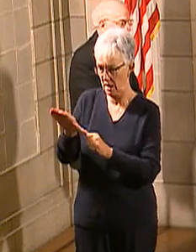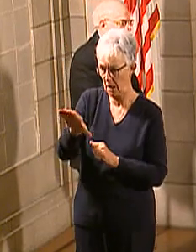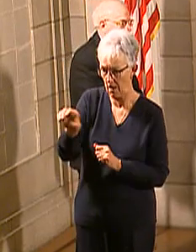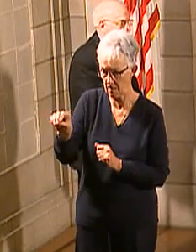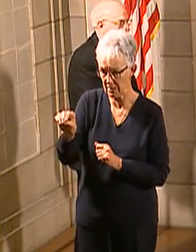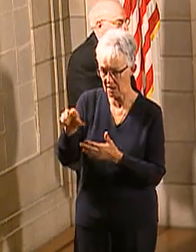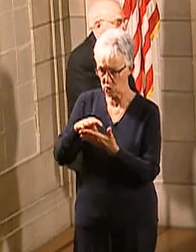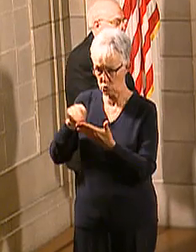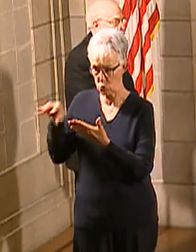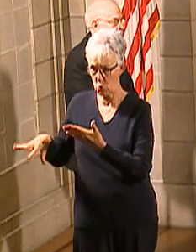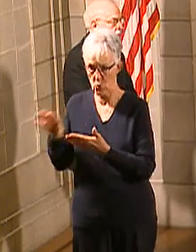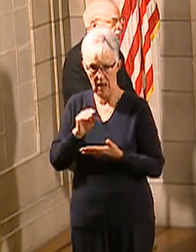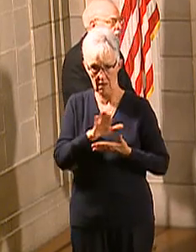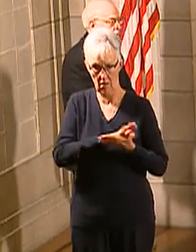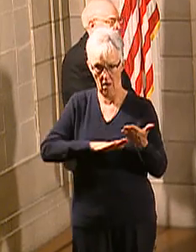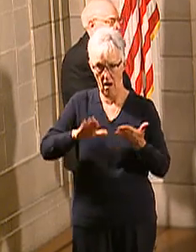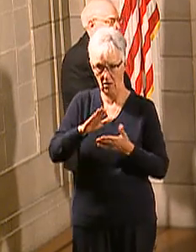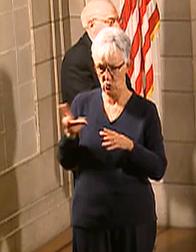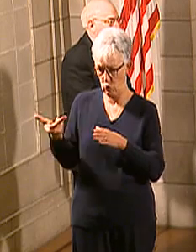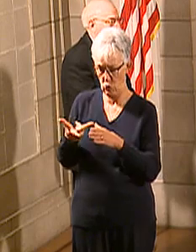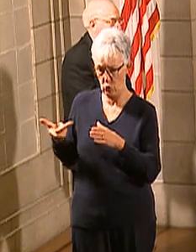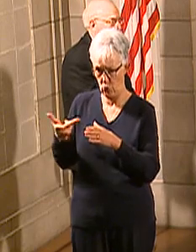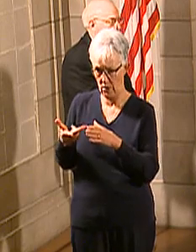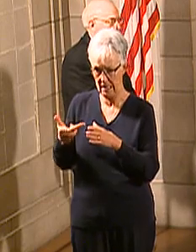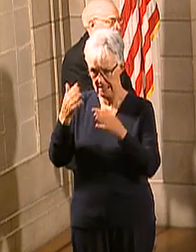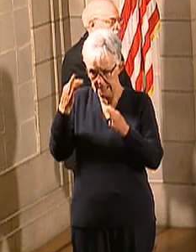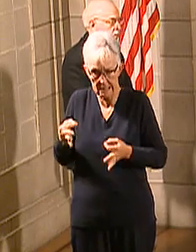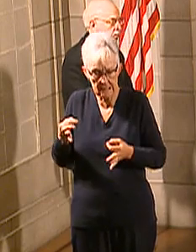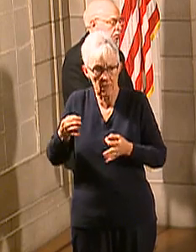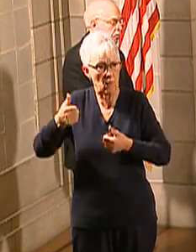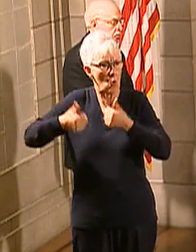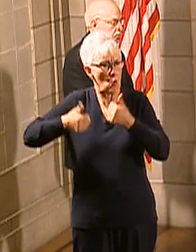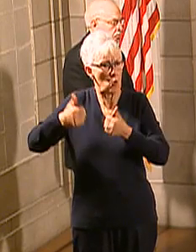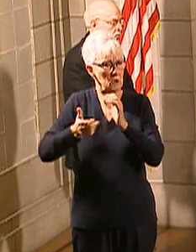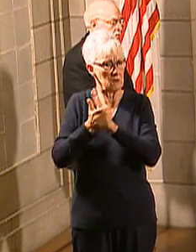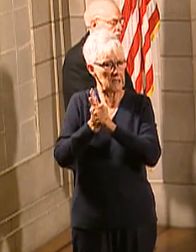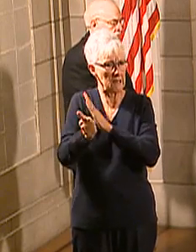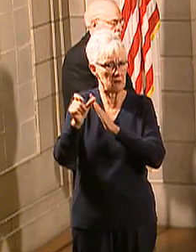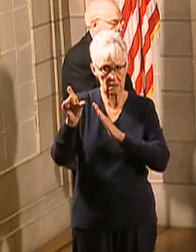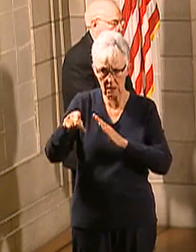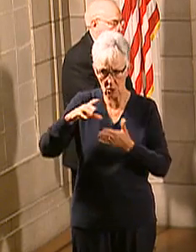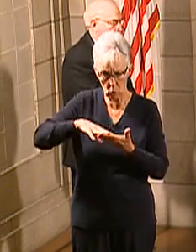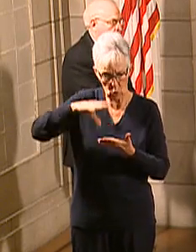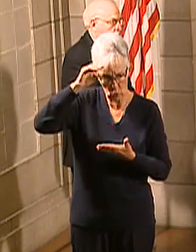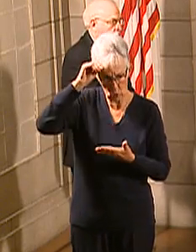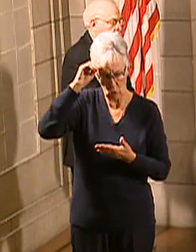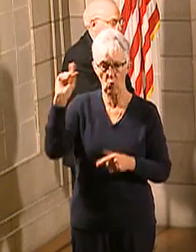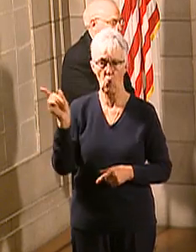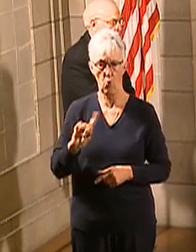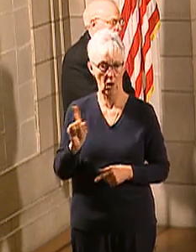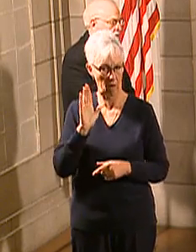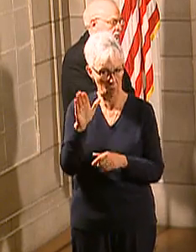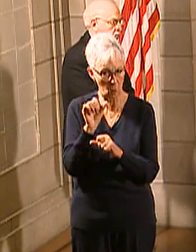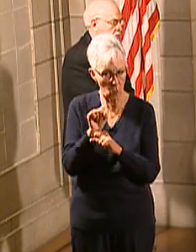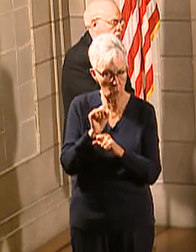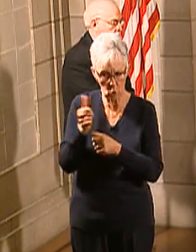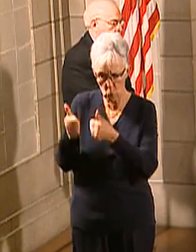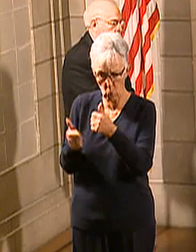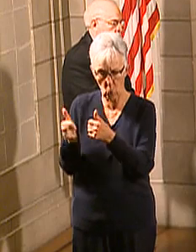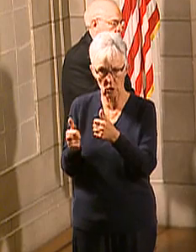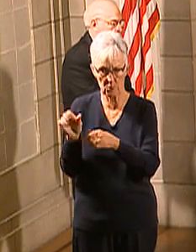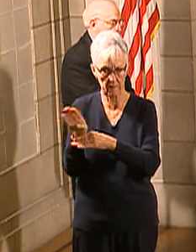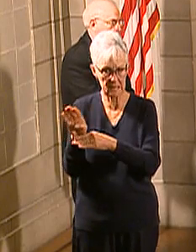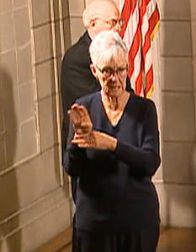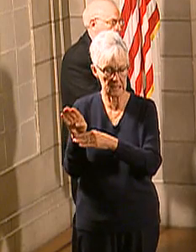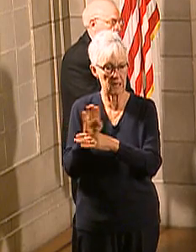and the college, you determine what competencies are going to be learned at which location, and it really works very seamlessly then to not have